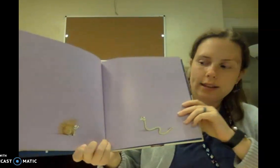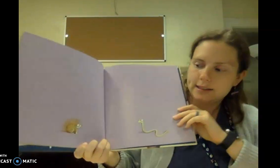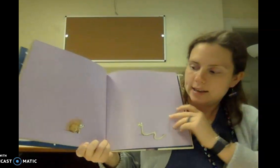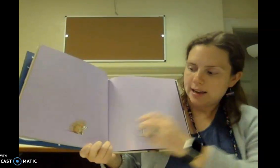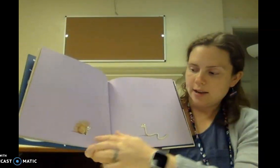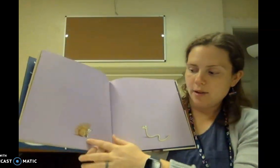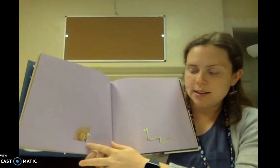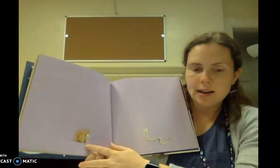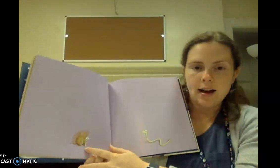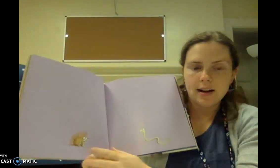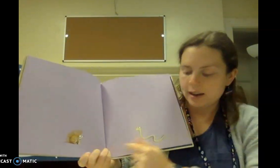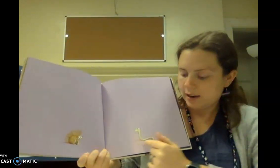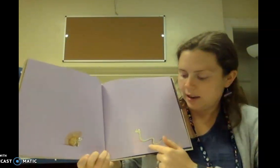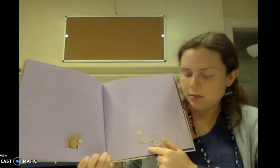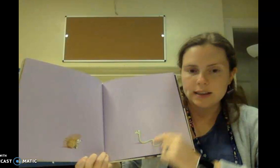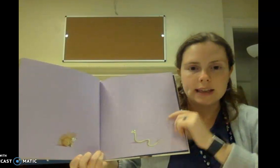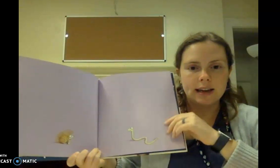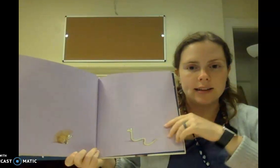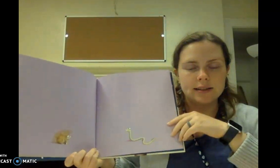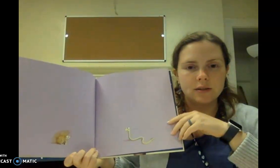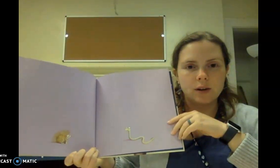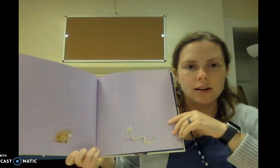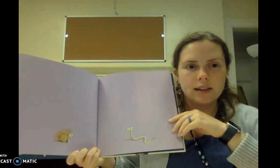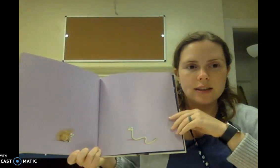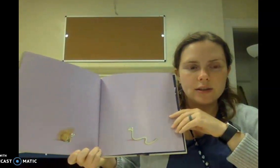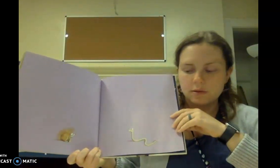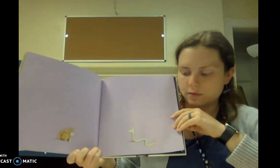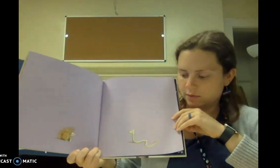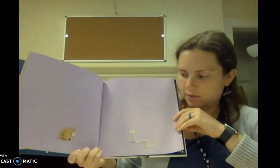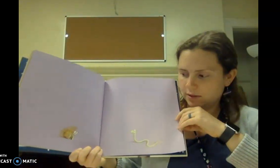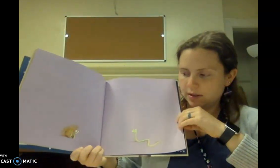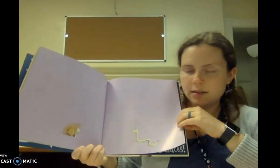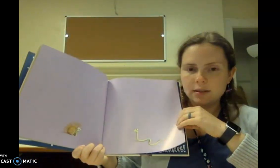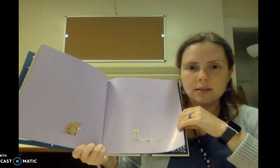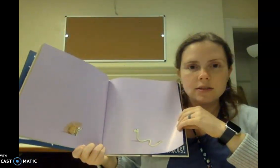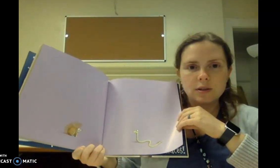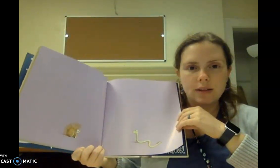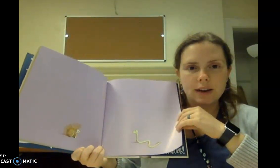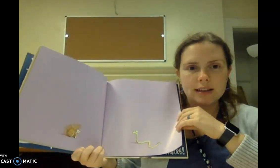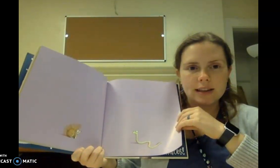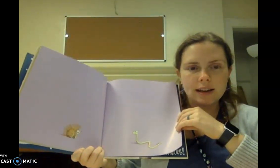let's see, he wants a hug and he wants a kiss. So what could they do? Do you have an idea?